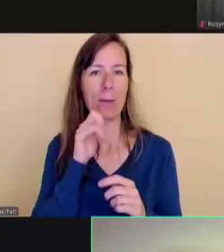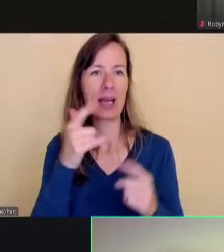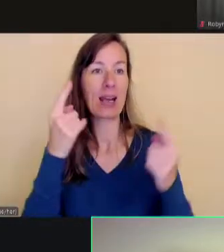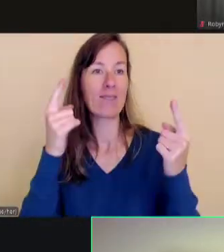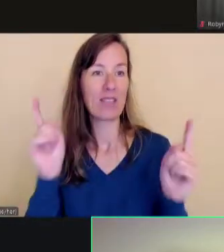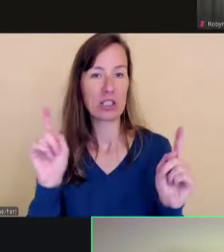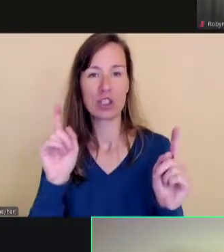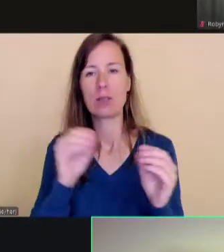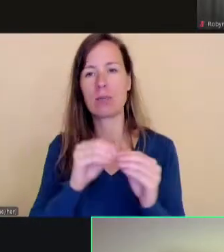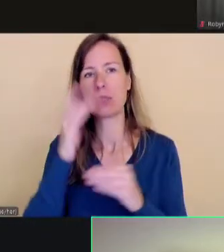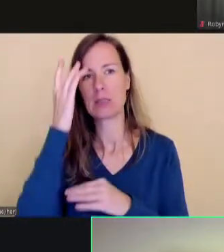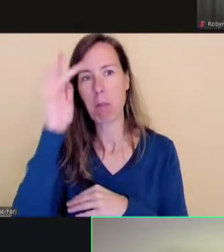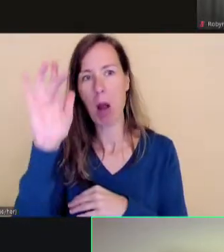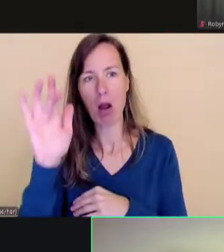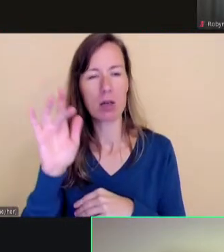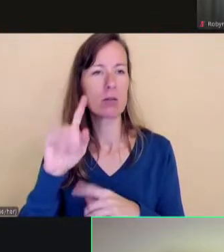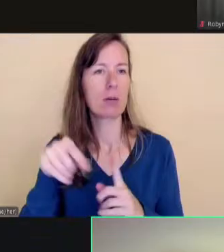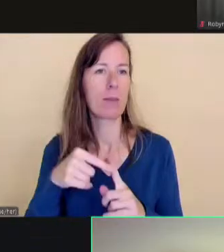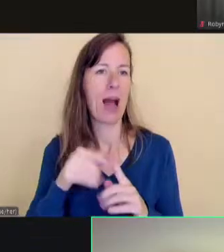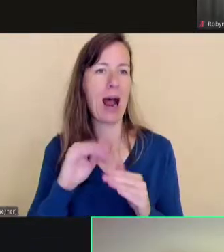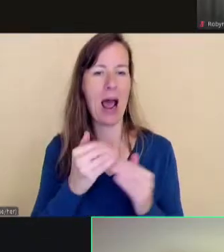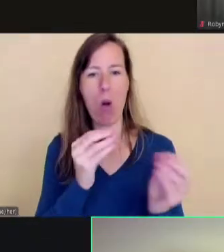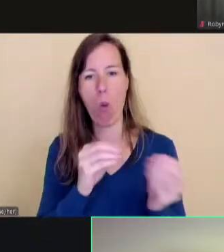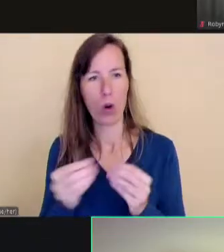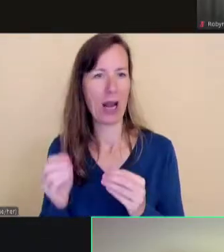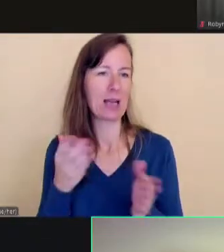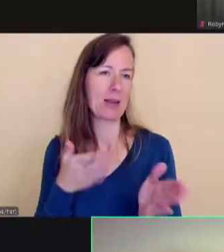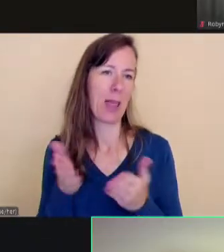how things are organized and planned.